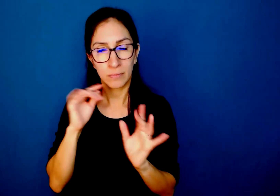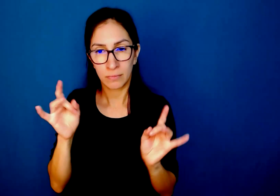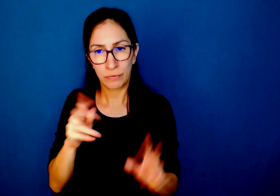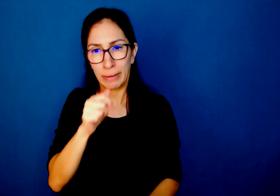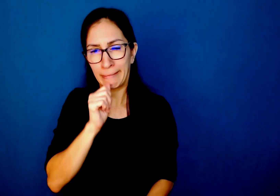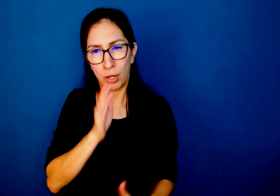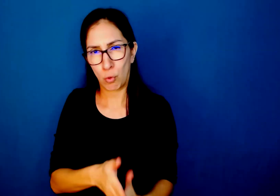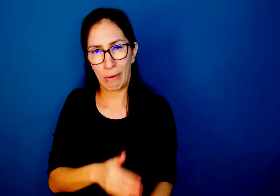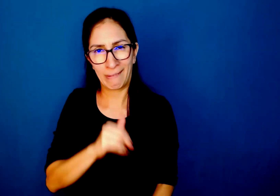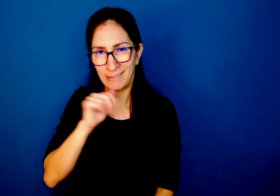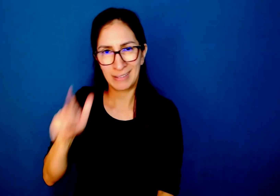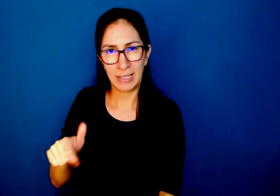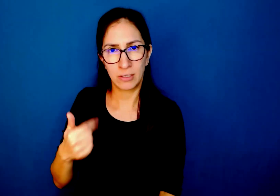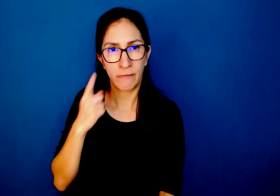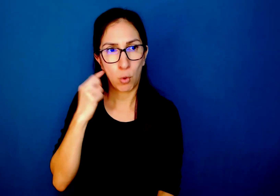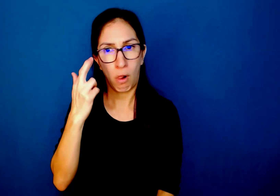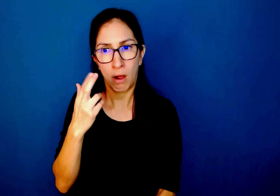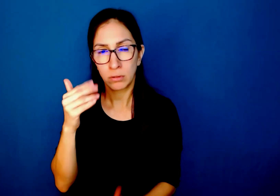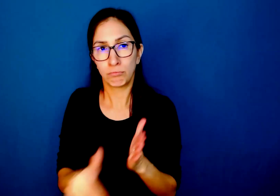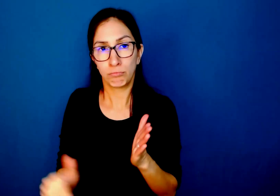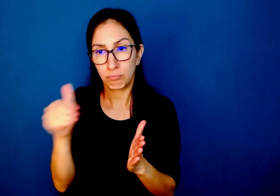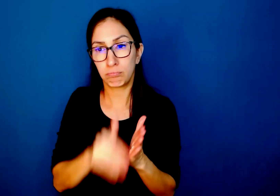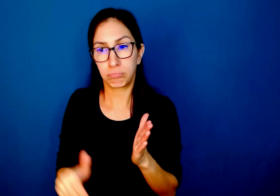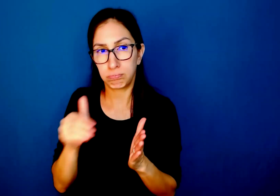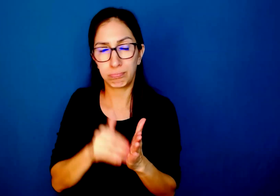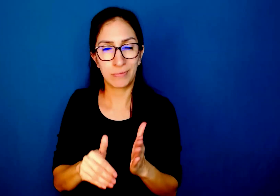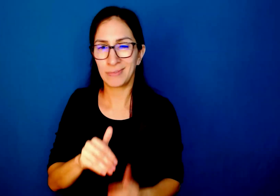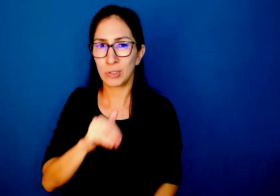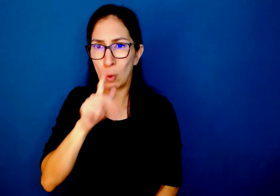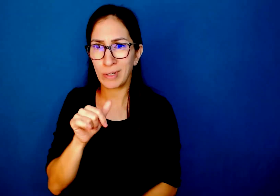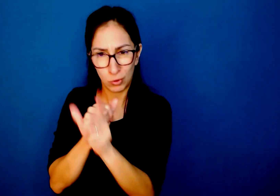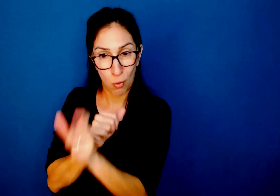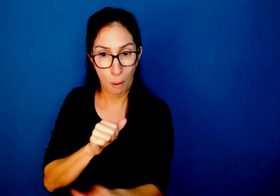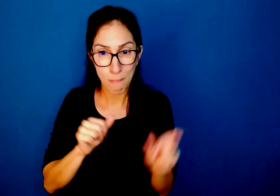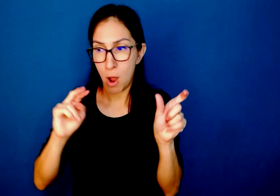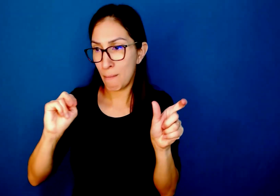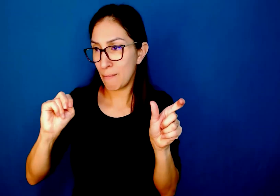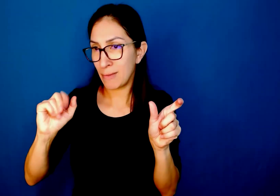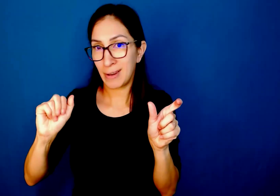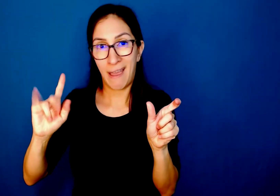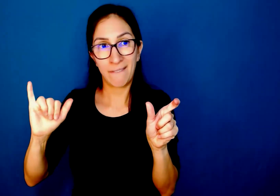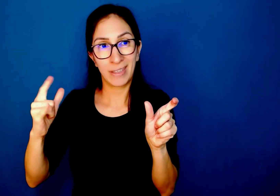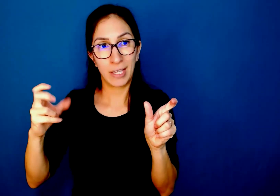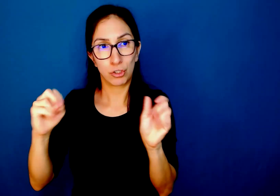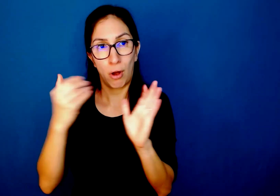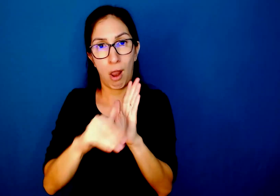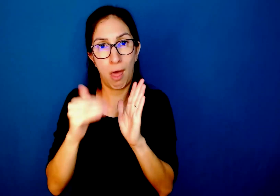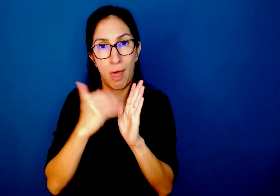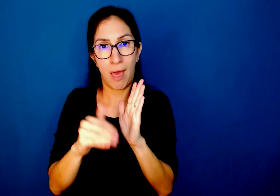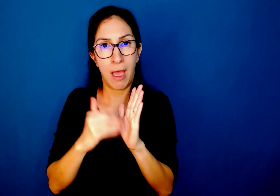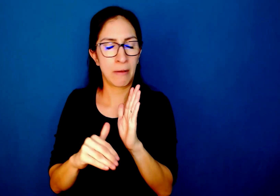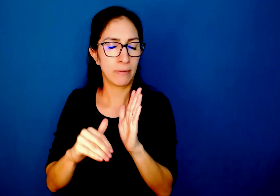just unnecessary. There's no reason to have navigation appended to the name of a navigation landmark.